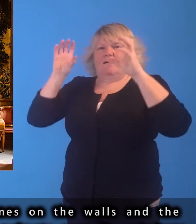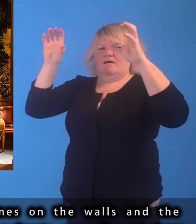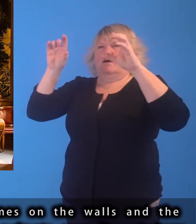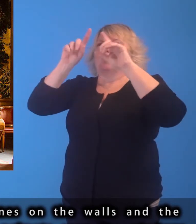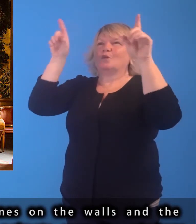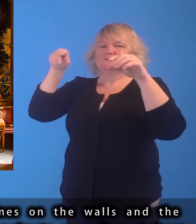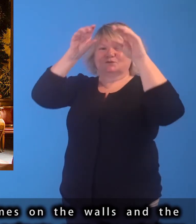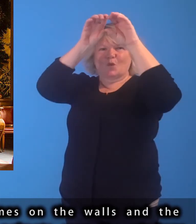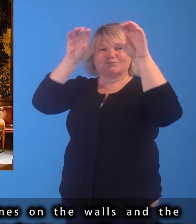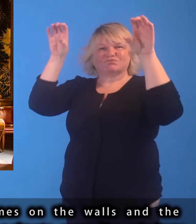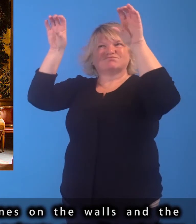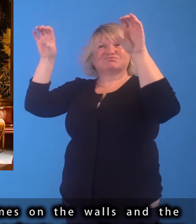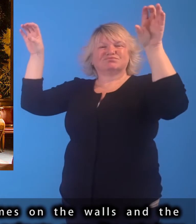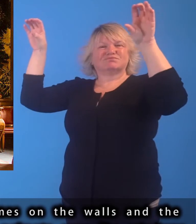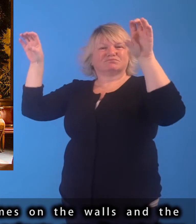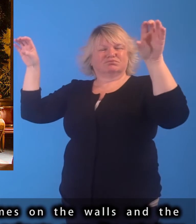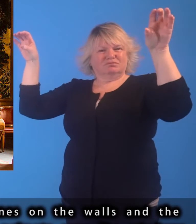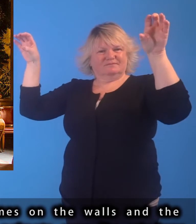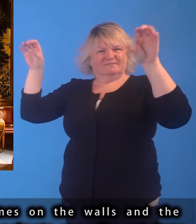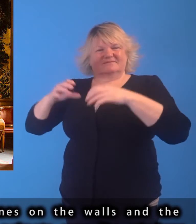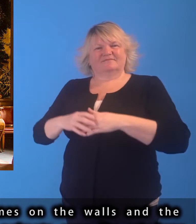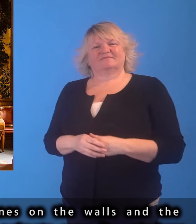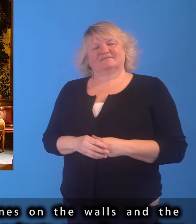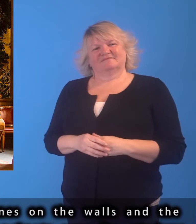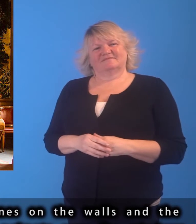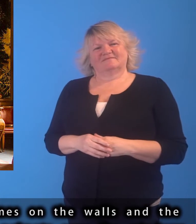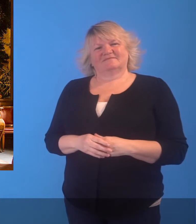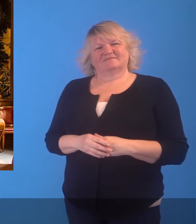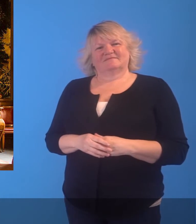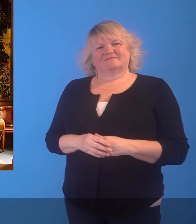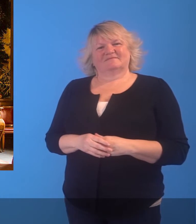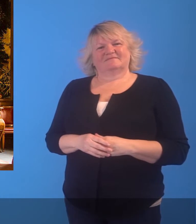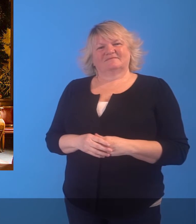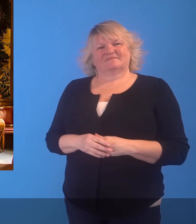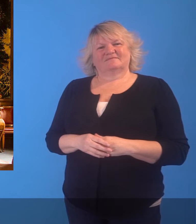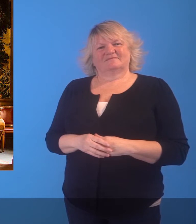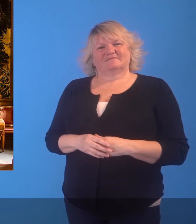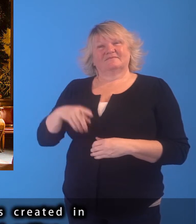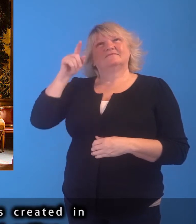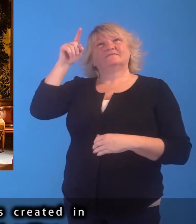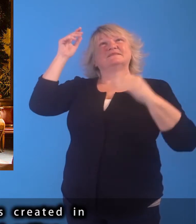which could be closed to afford more privacy to either room.